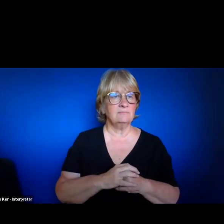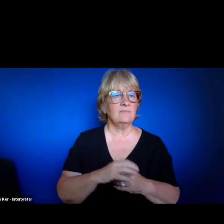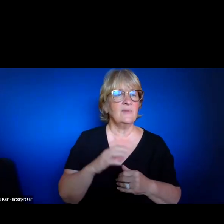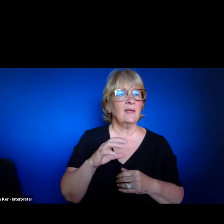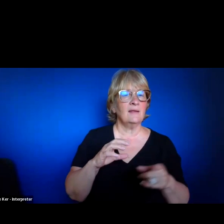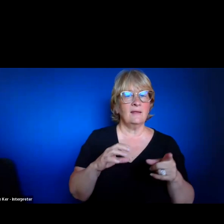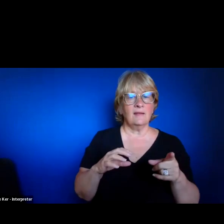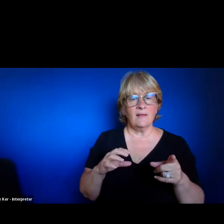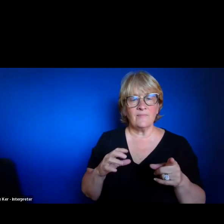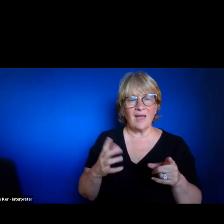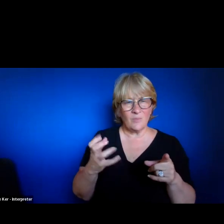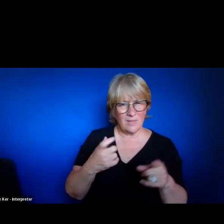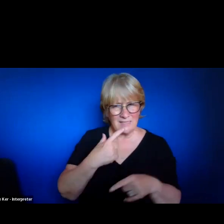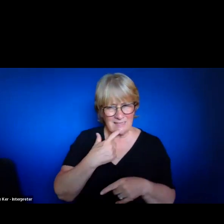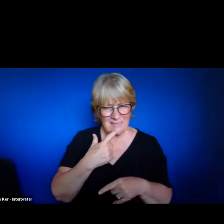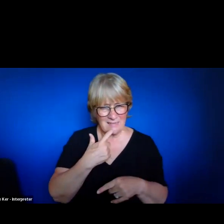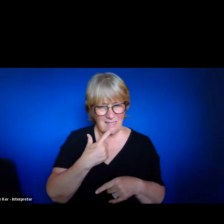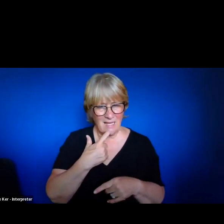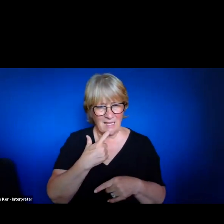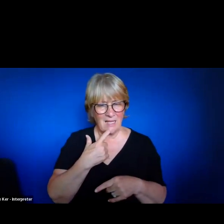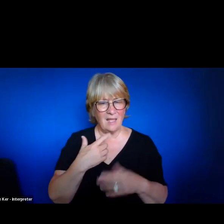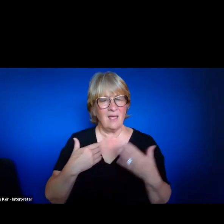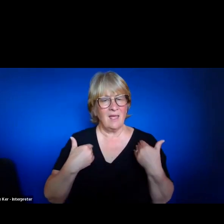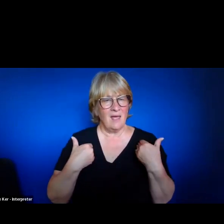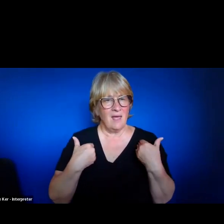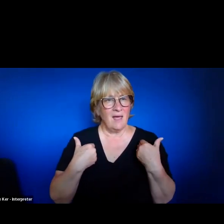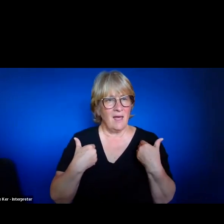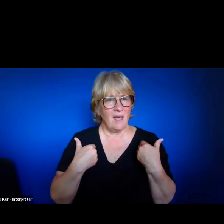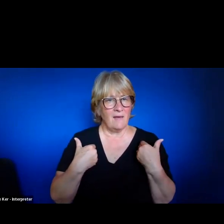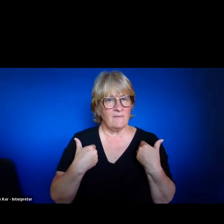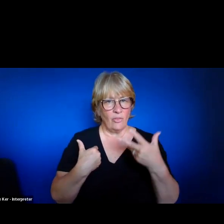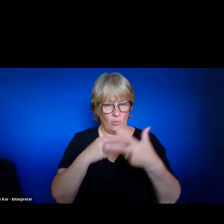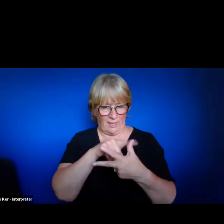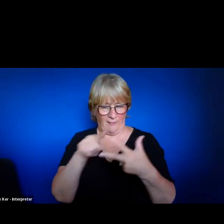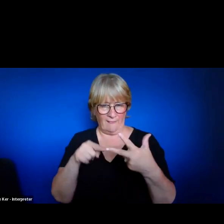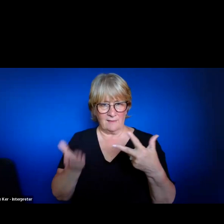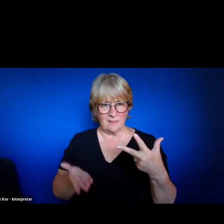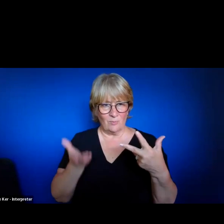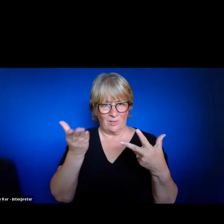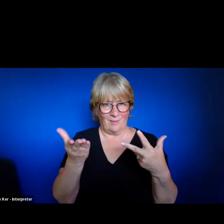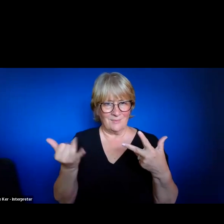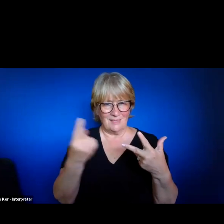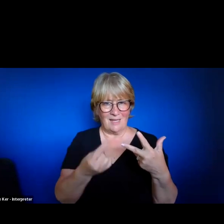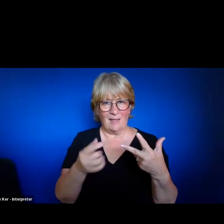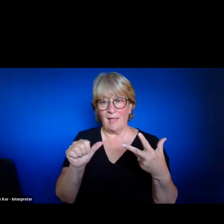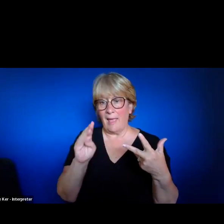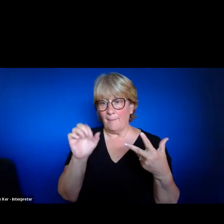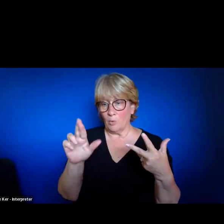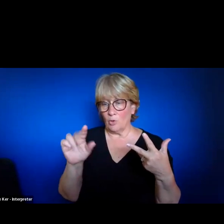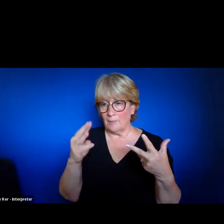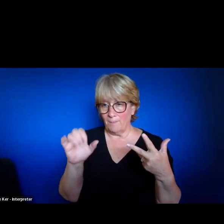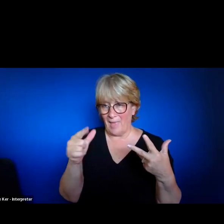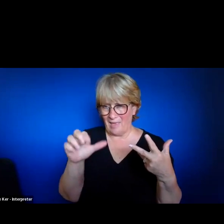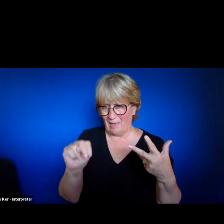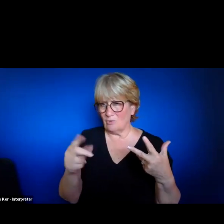I just wanted to say I had three things to bring up today, and Amber and Megan, you all brought